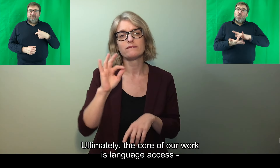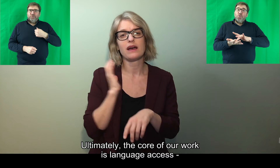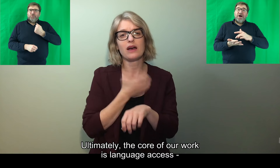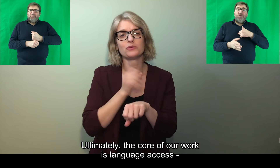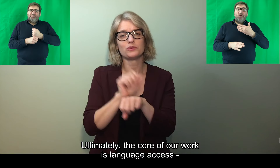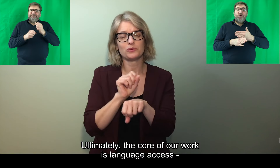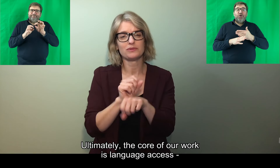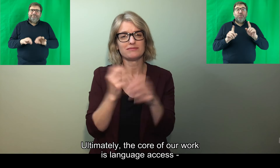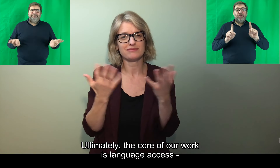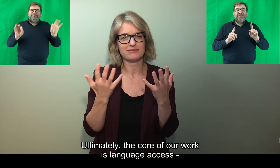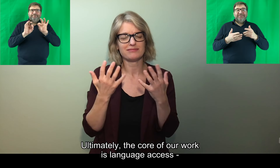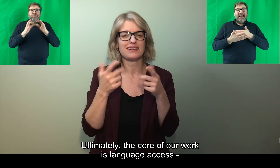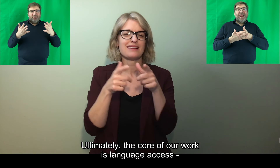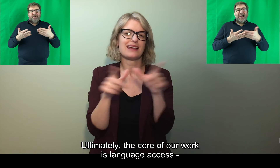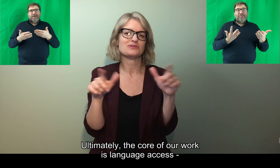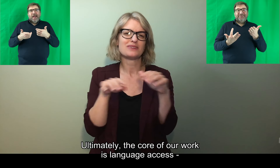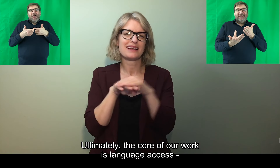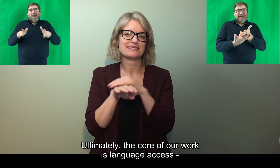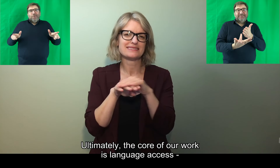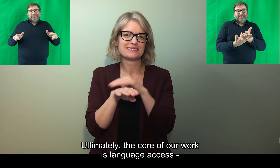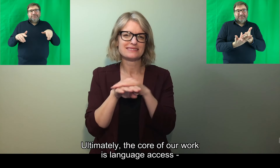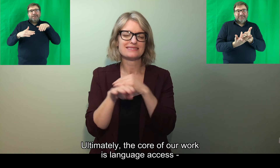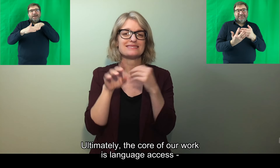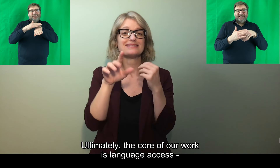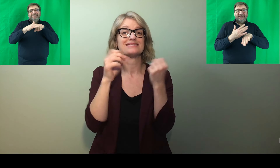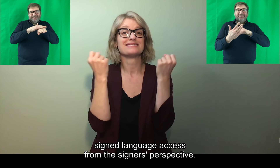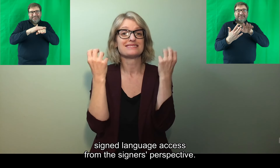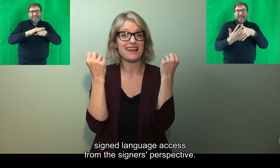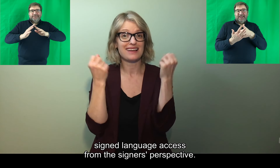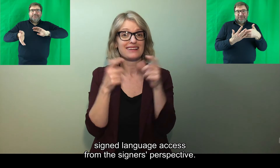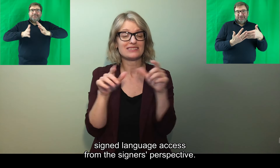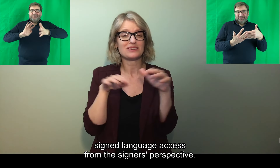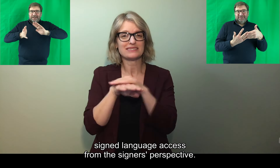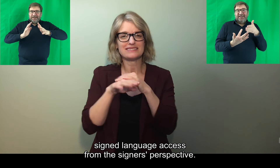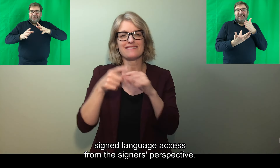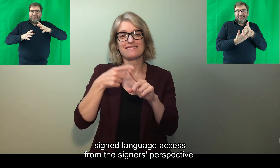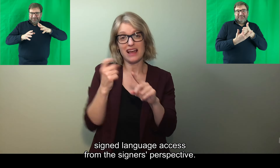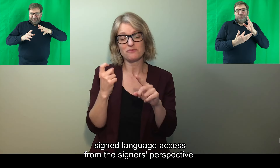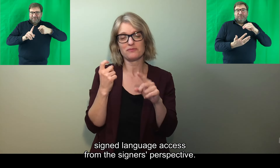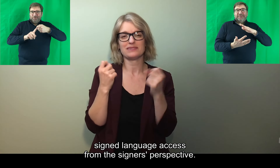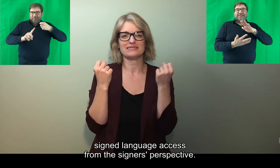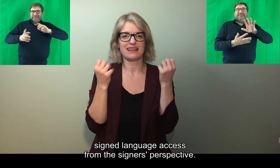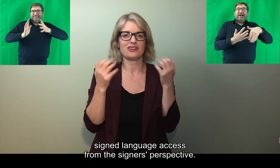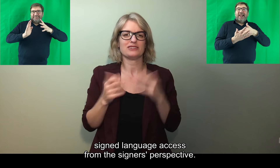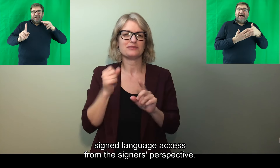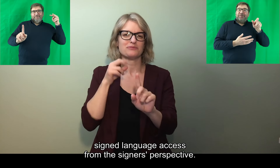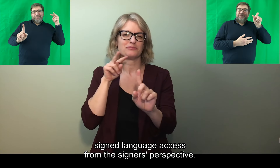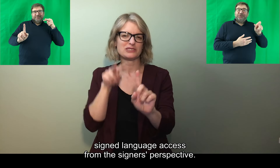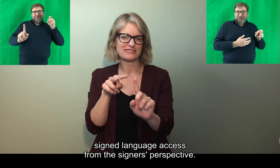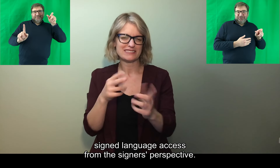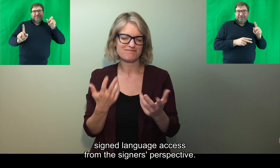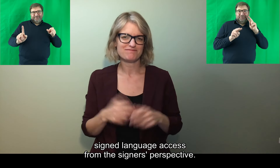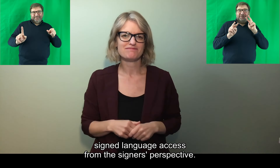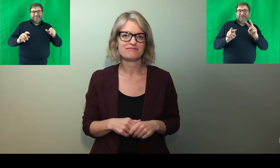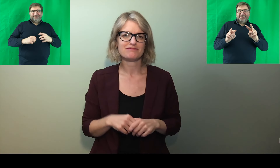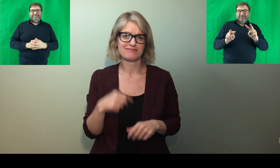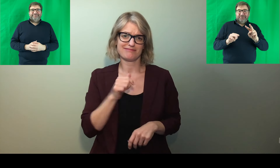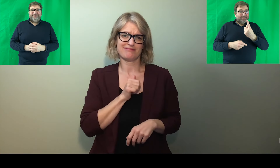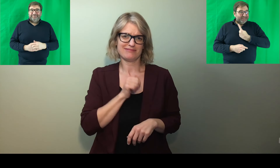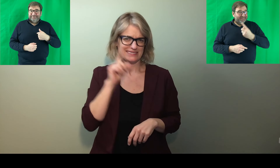Ultimately, the core of our work is language access, signed language access, from the signer's